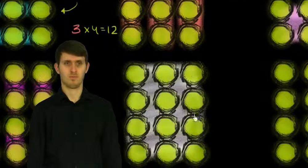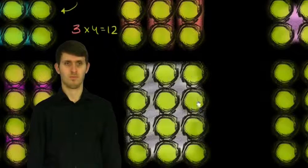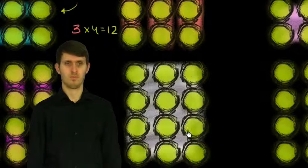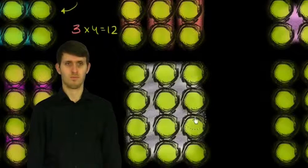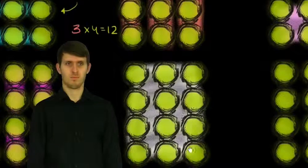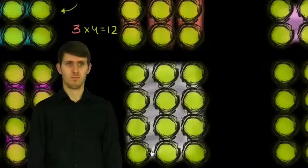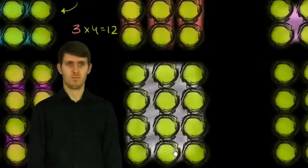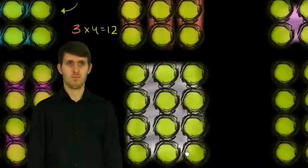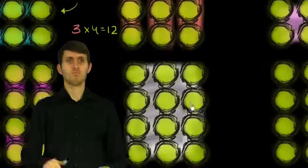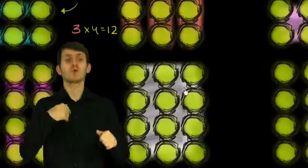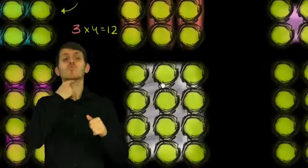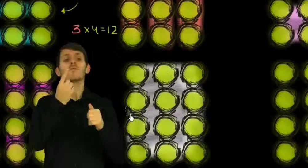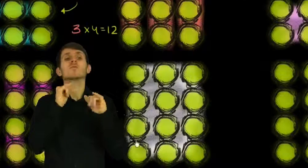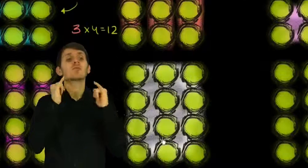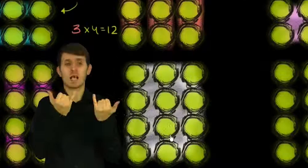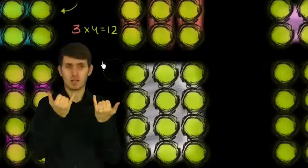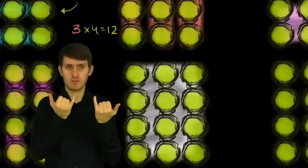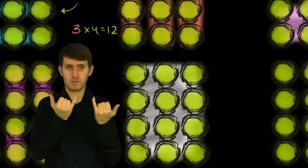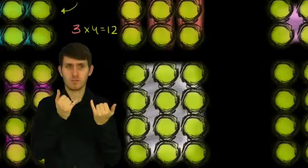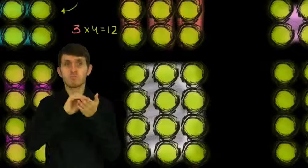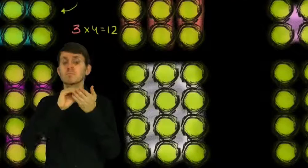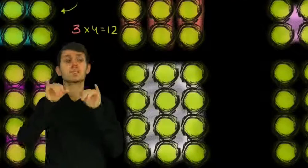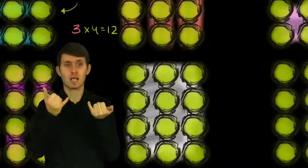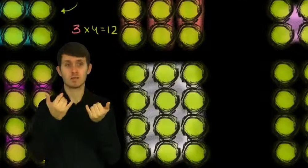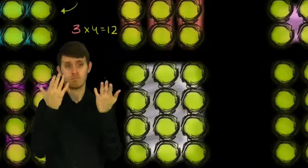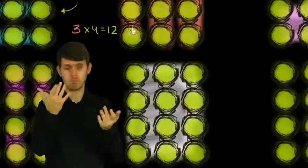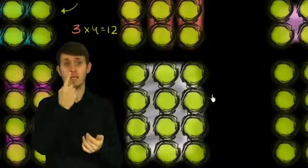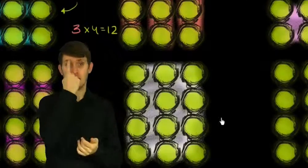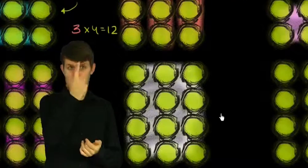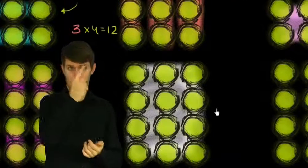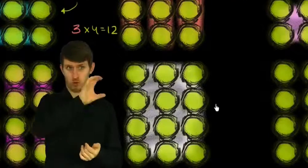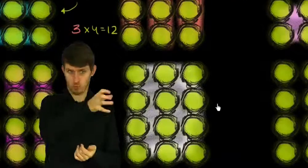one group of 12 here. So we could literally say